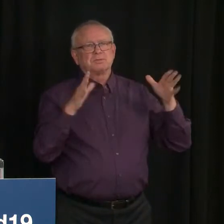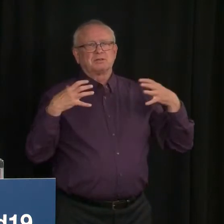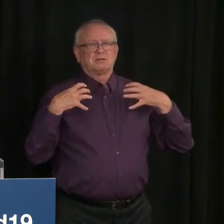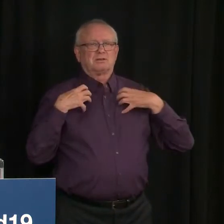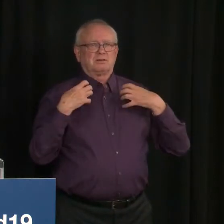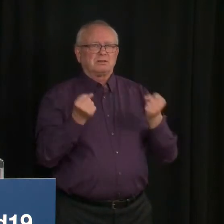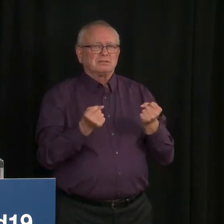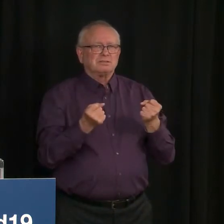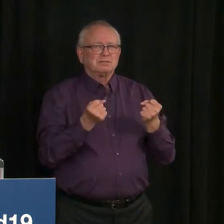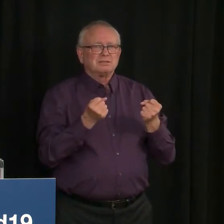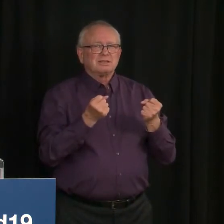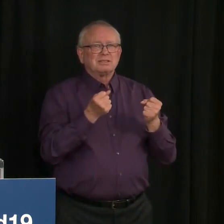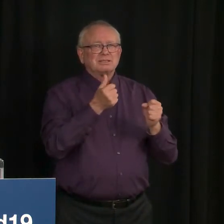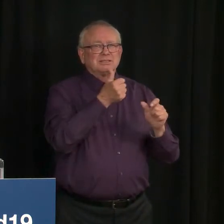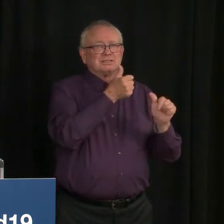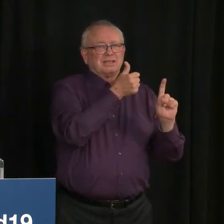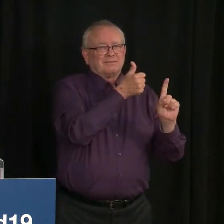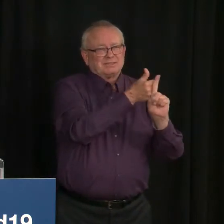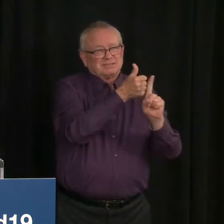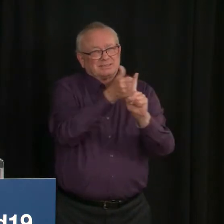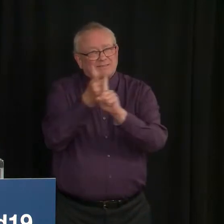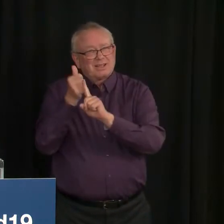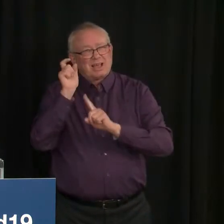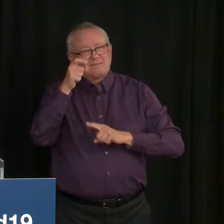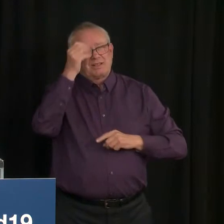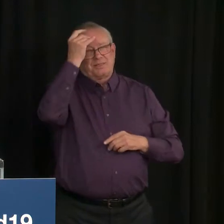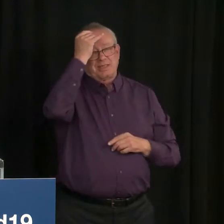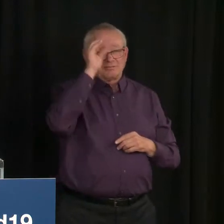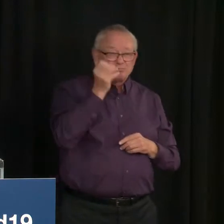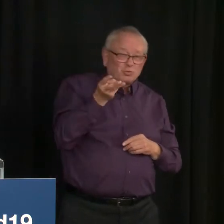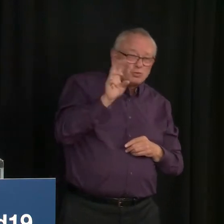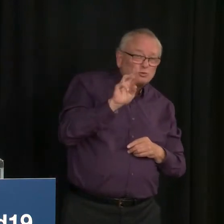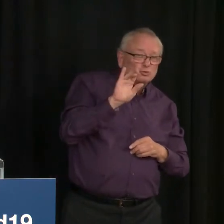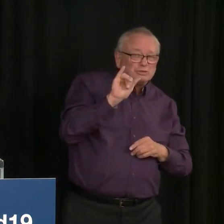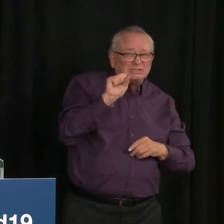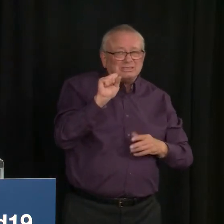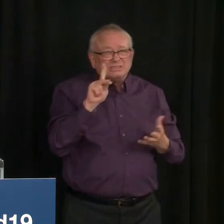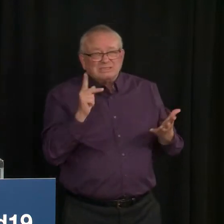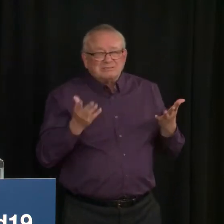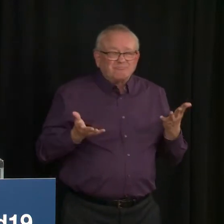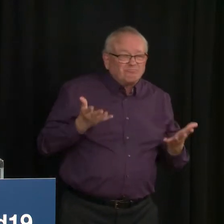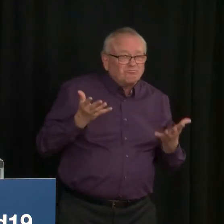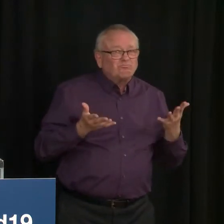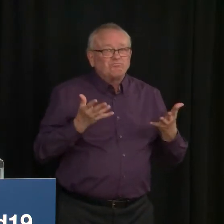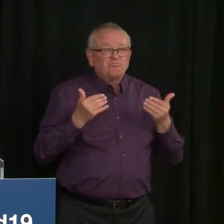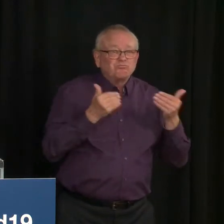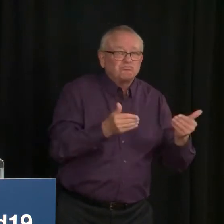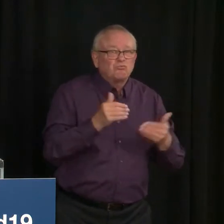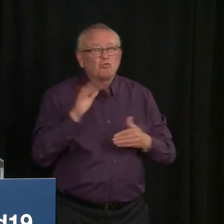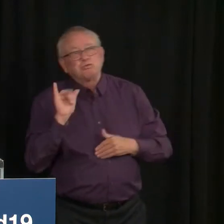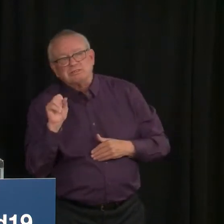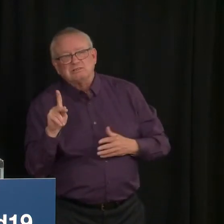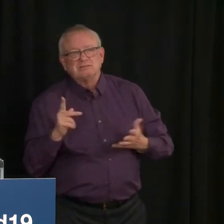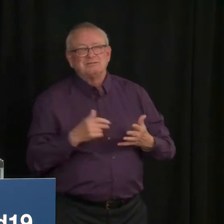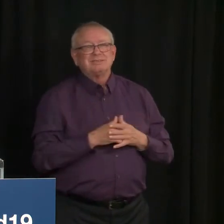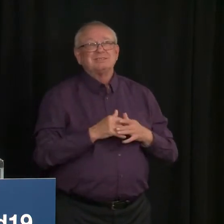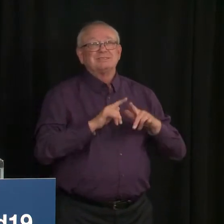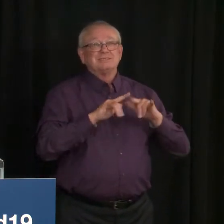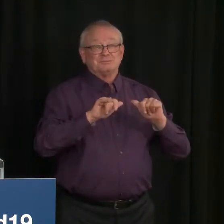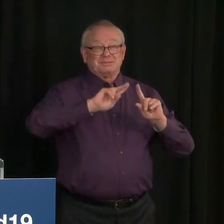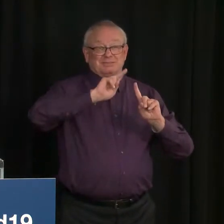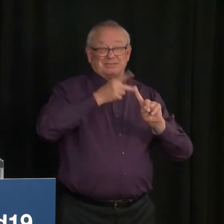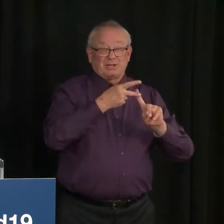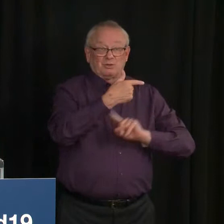as we manage risk every day in every aspect of our lives, and continuing to ramp up that second dose protection as quickly as possible to make